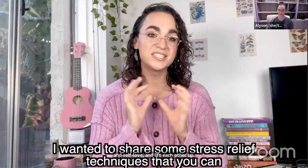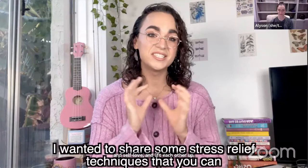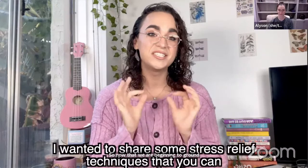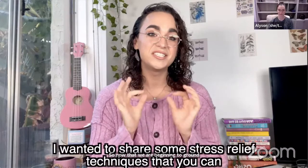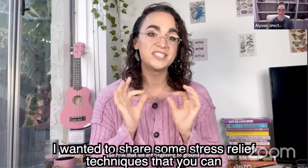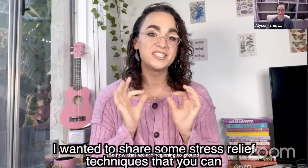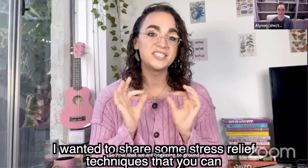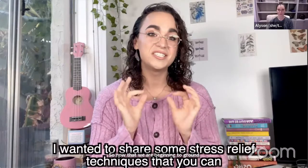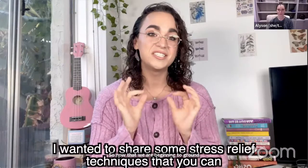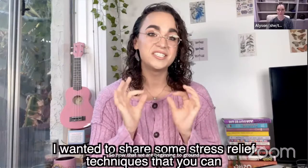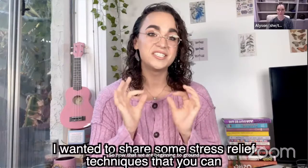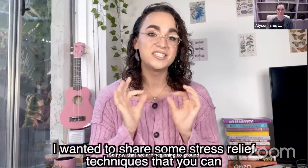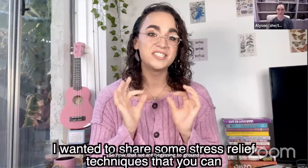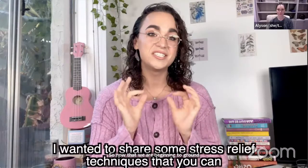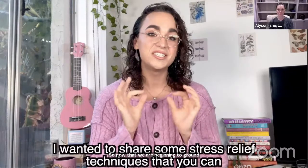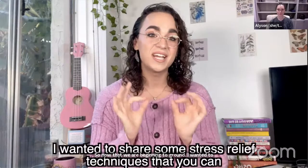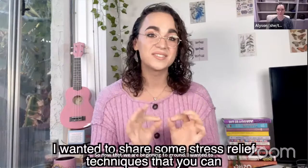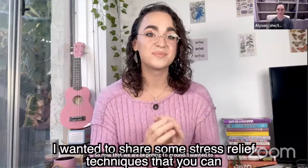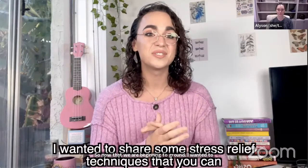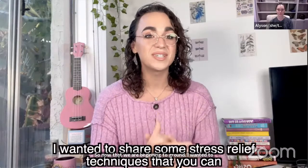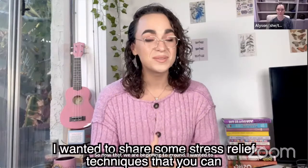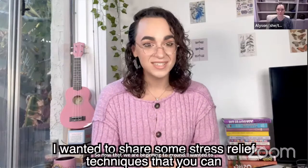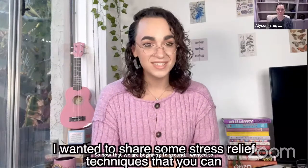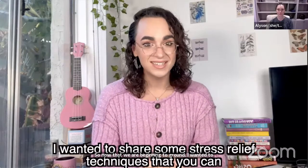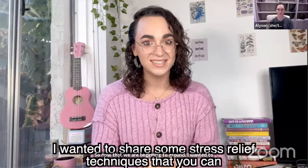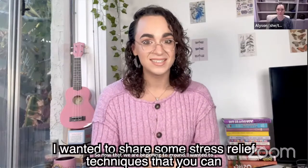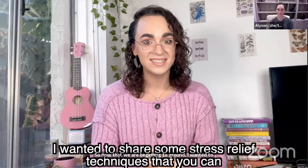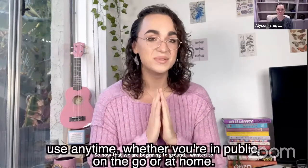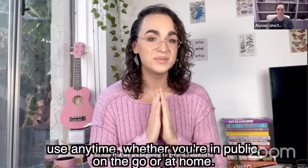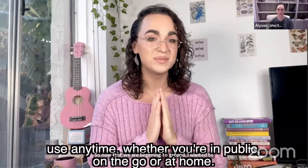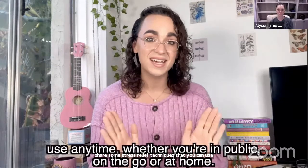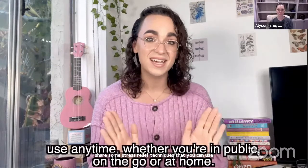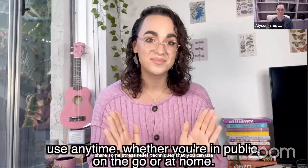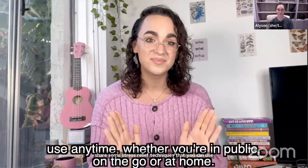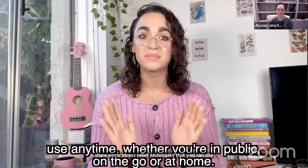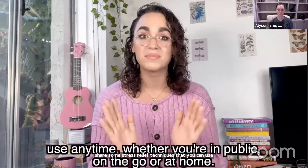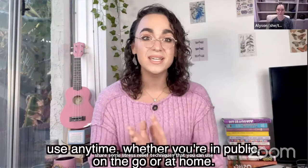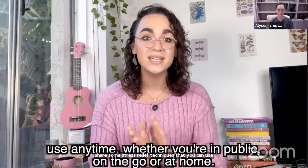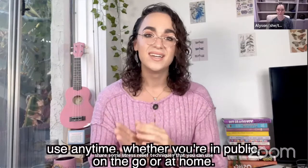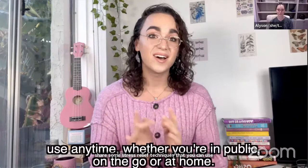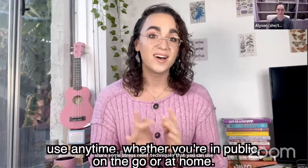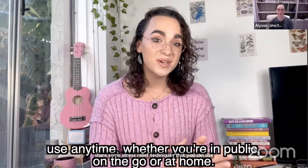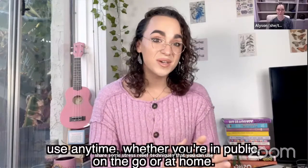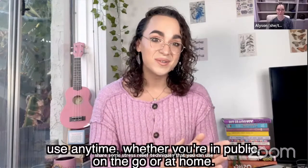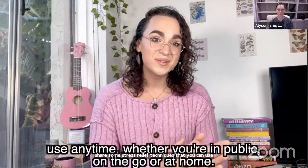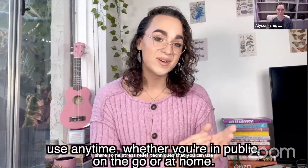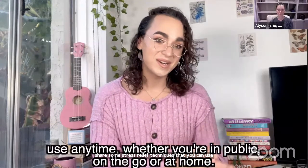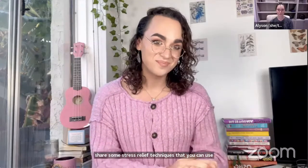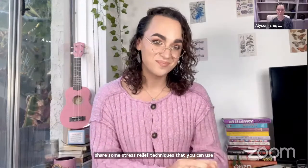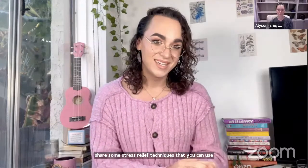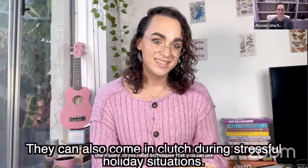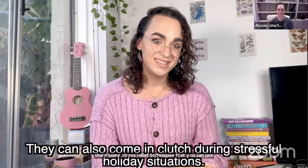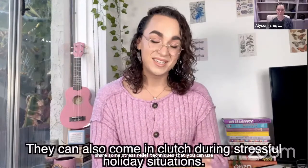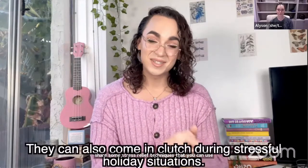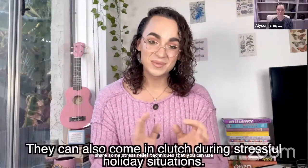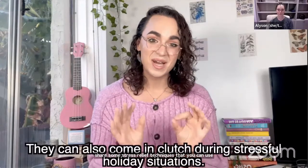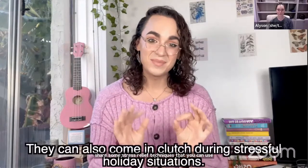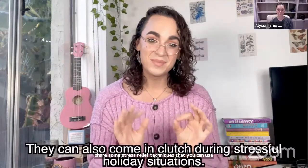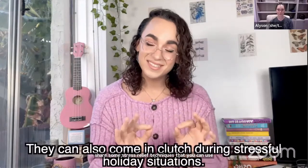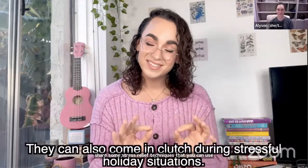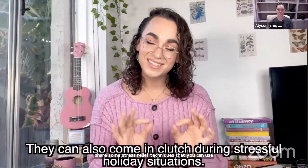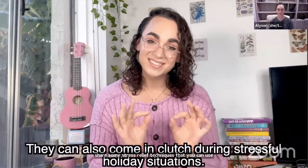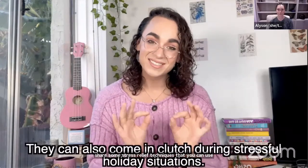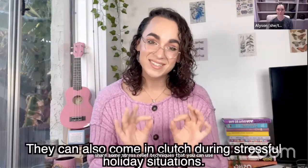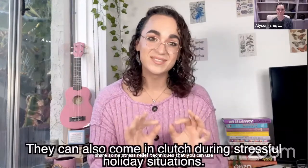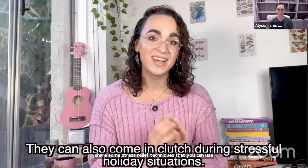some stress relief techniques that you can use anytime, whether you're in public, on the go, or at home. They can also come in